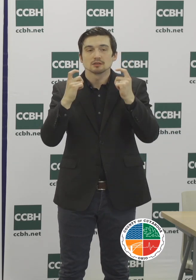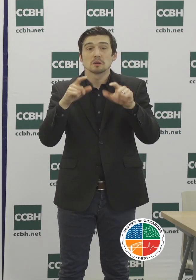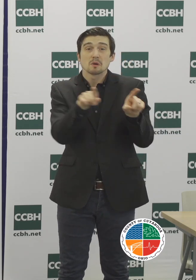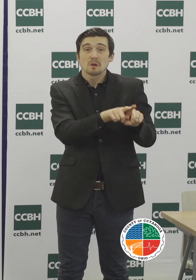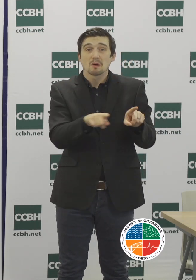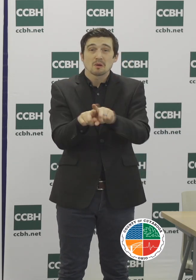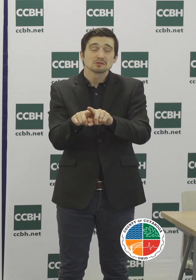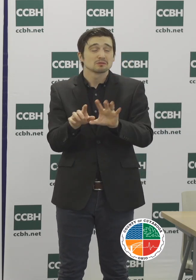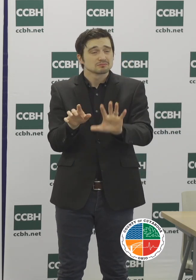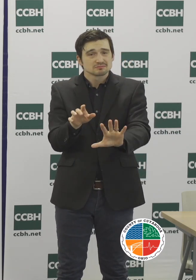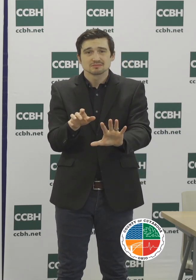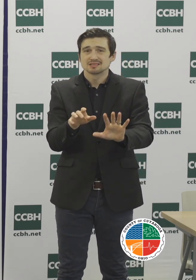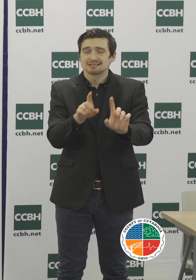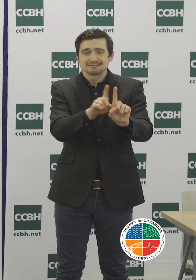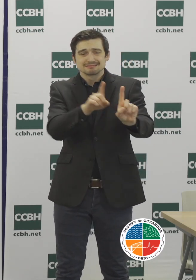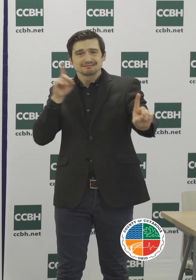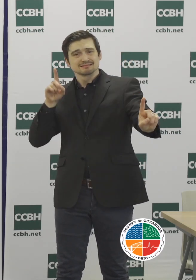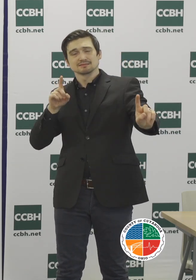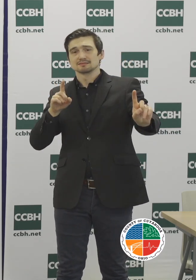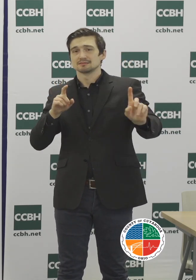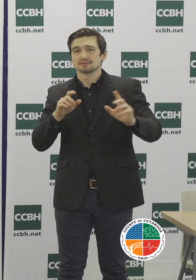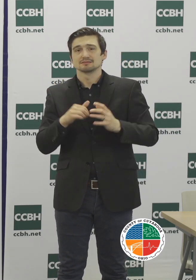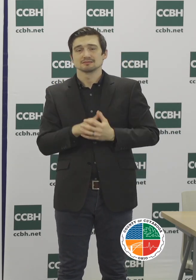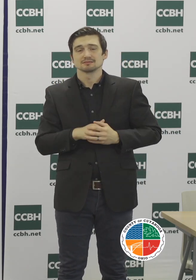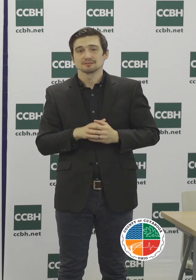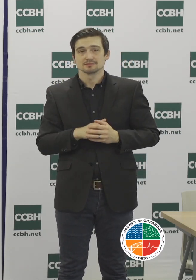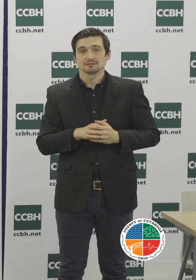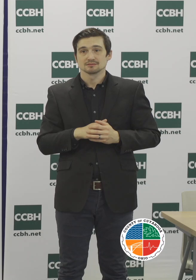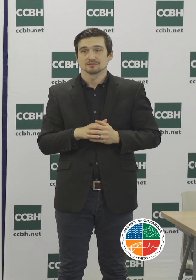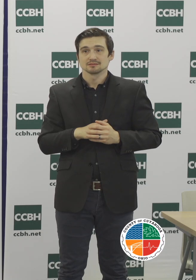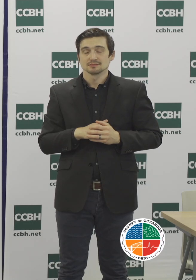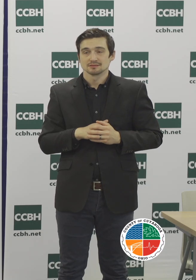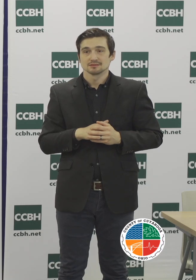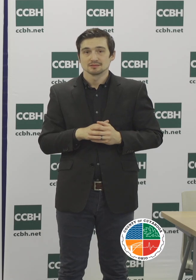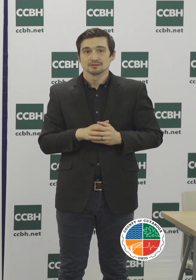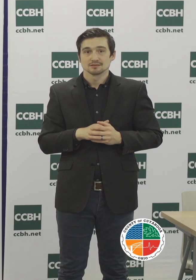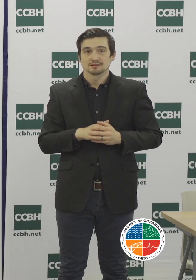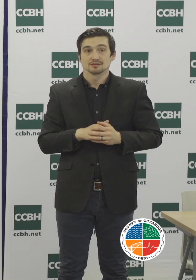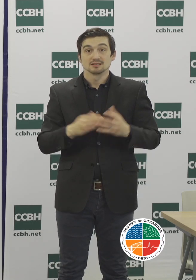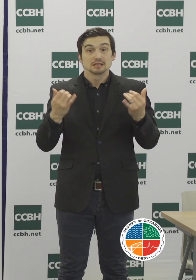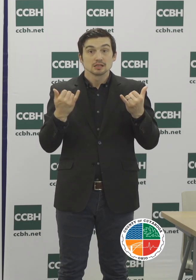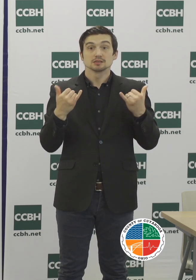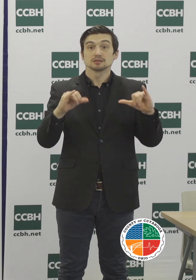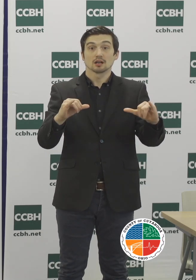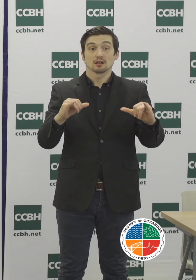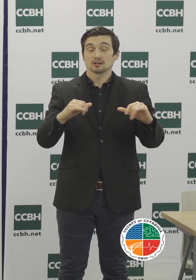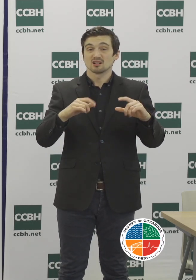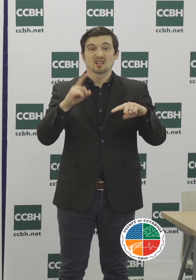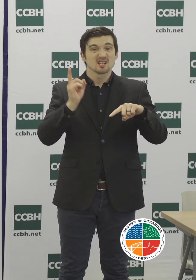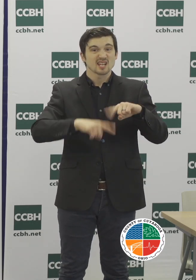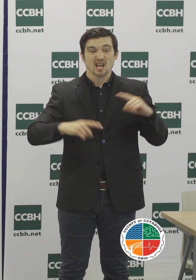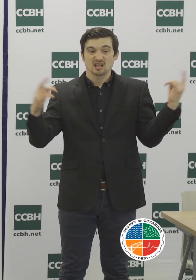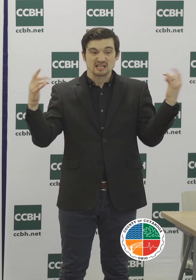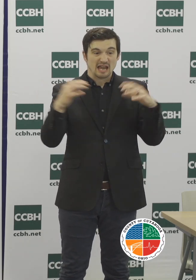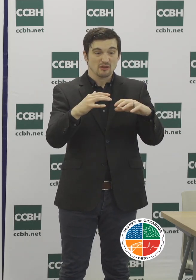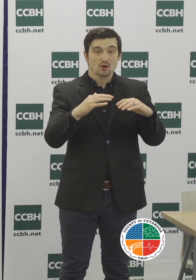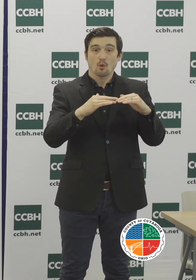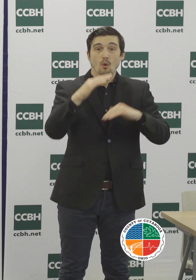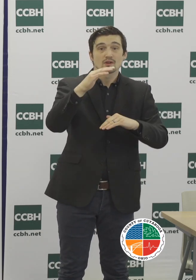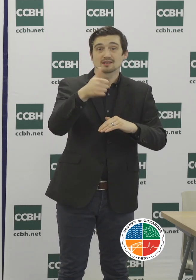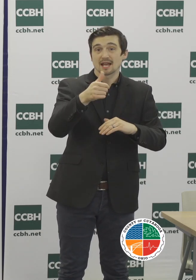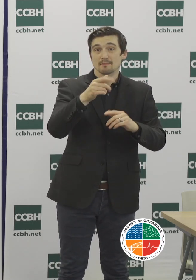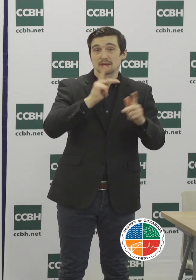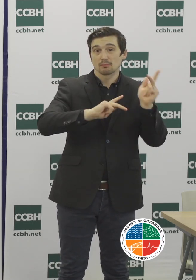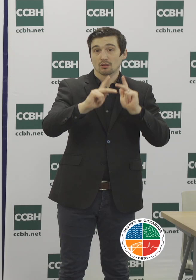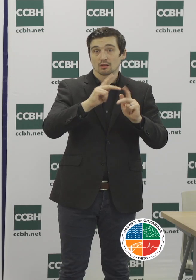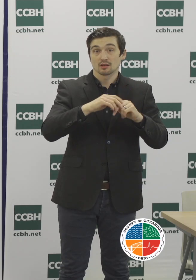distance from others. Under the health advisory, the mass gathering limit of 10 people remains in effect. Large groups promote the